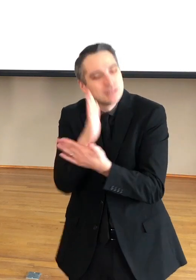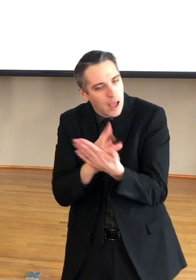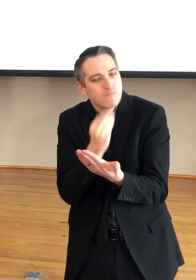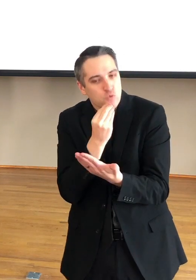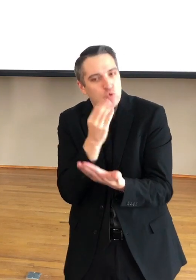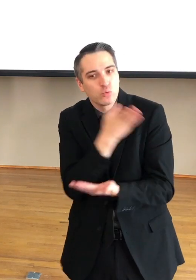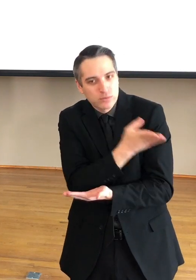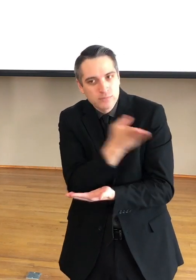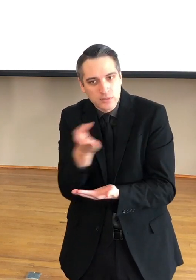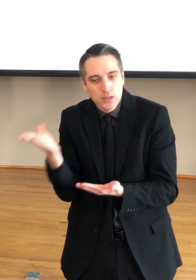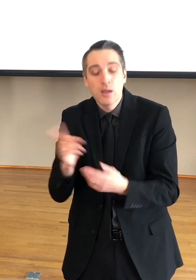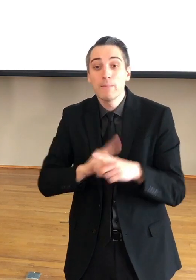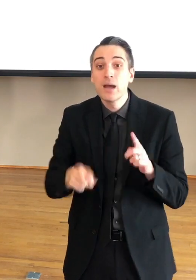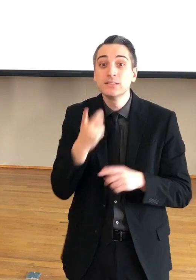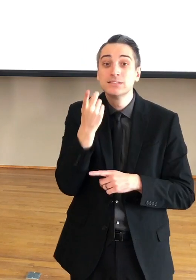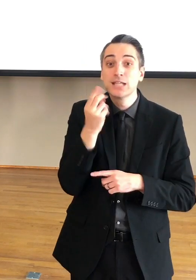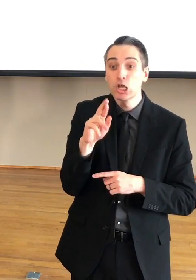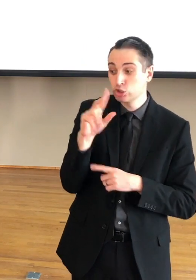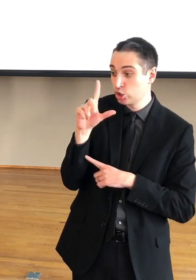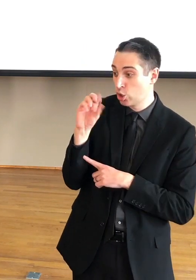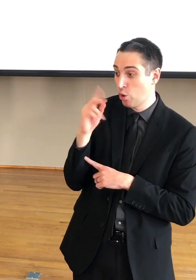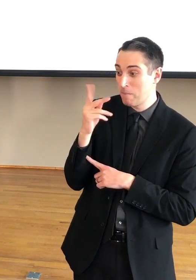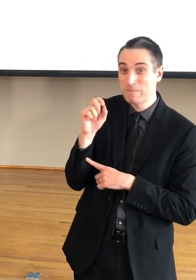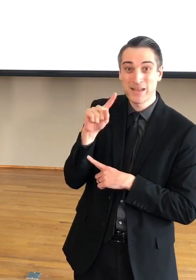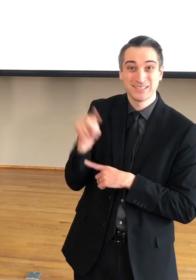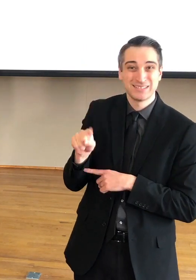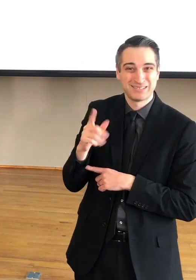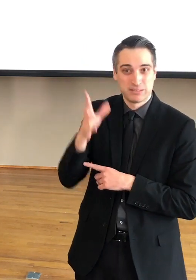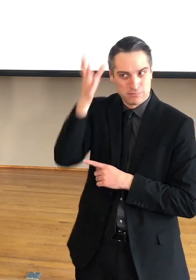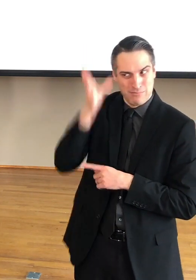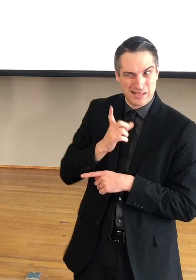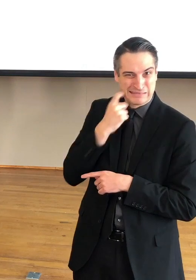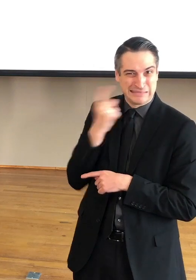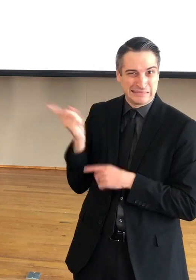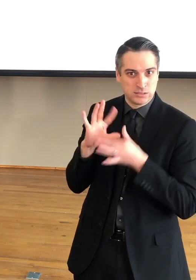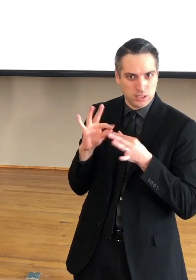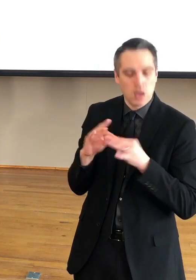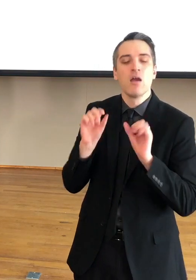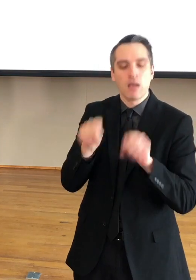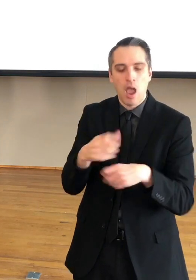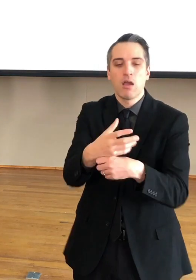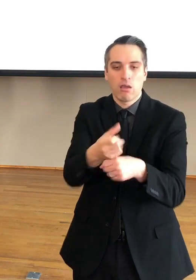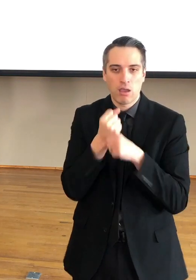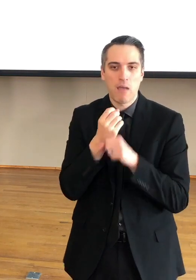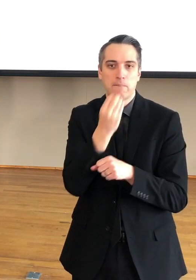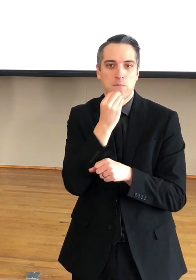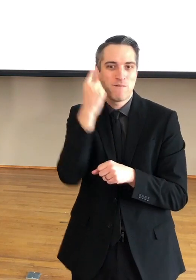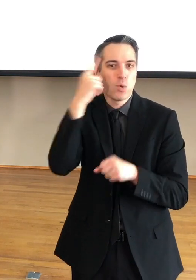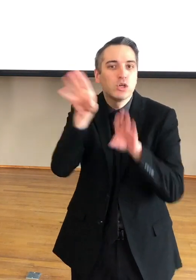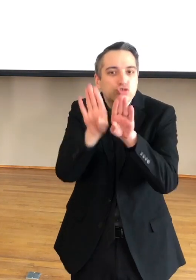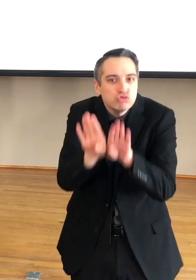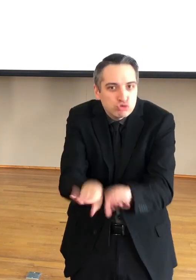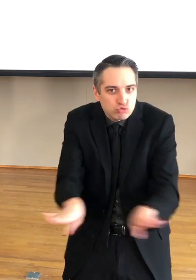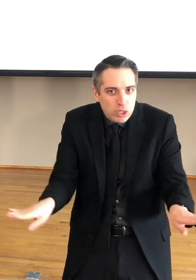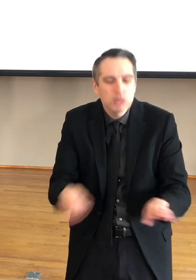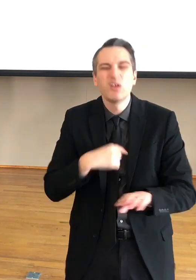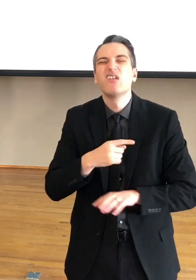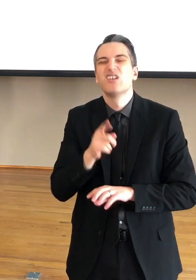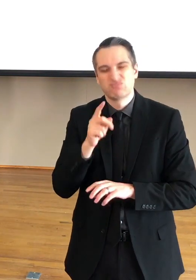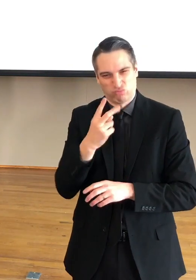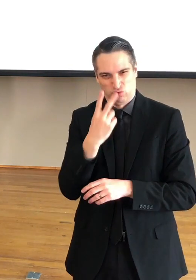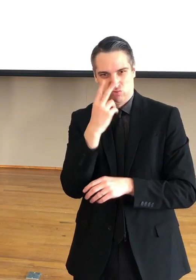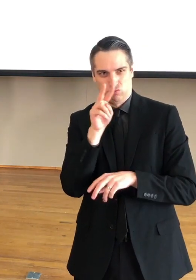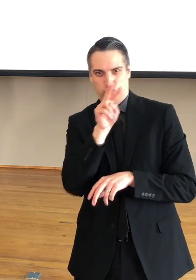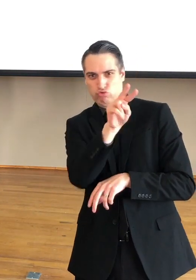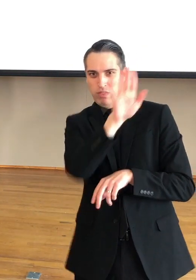locations. As Dr. Lopez stated, you can get meals for your children at those locations. Go to their website for more